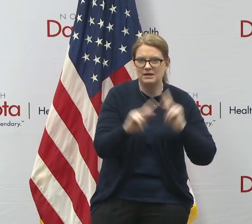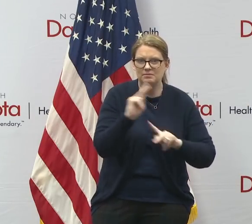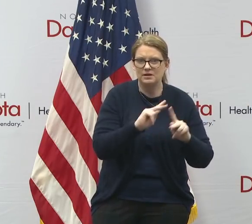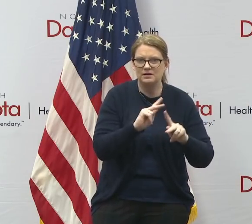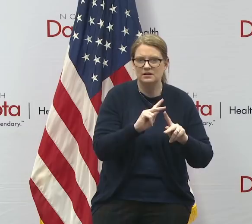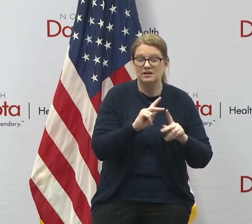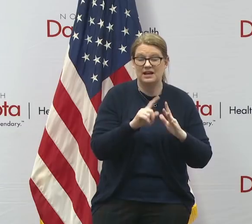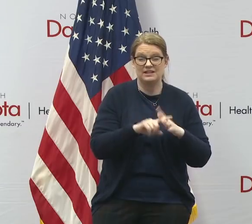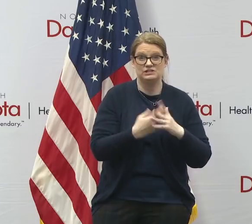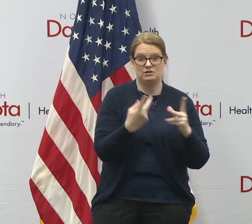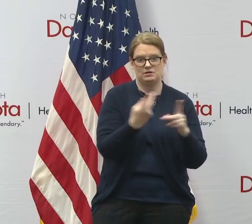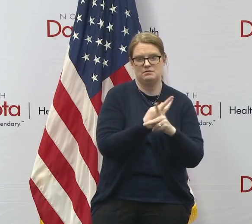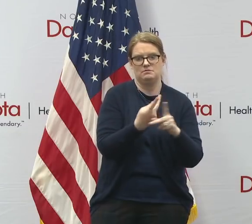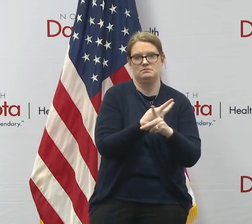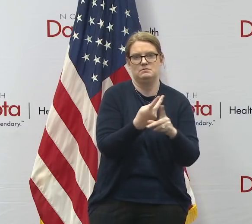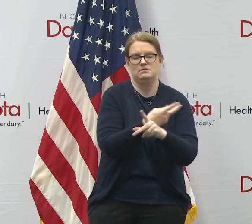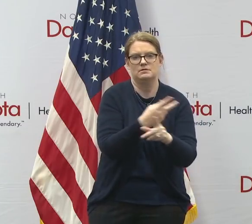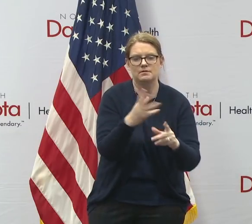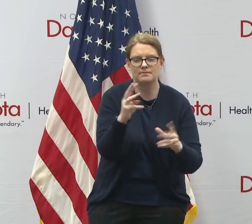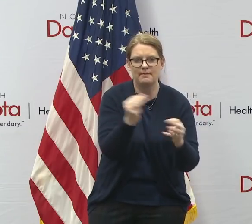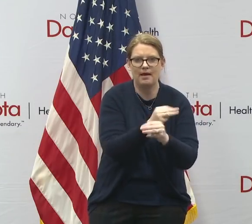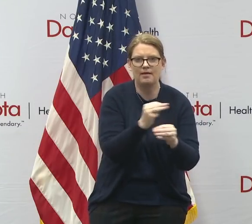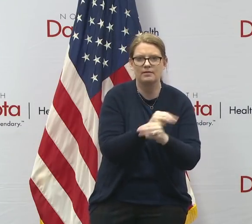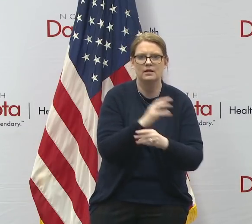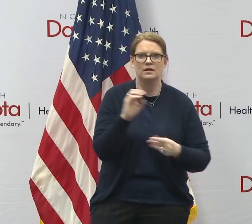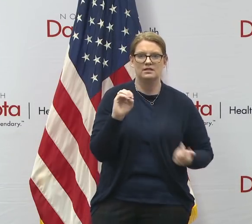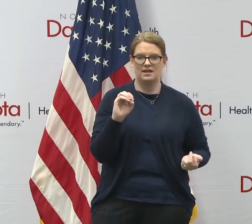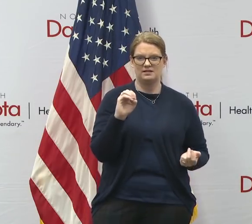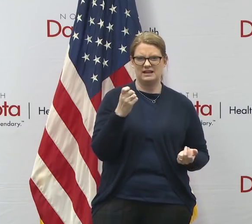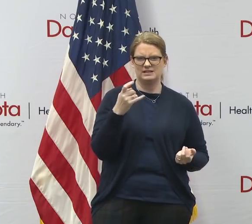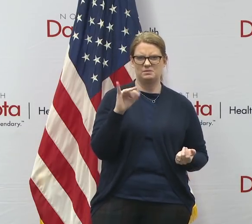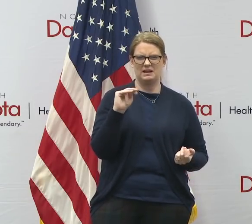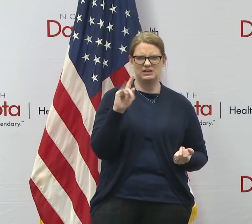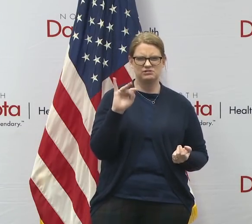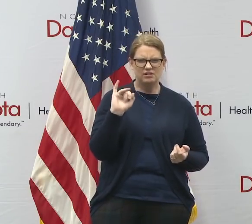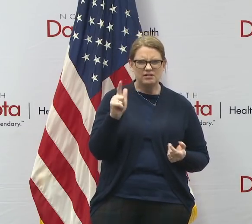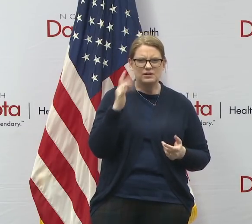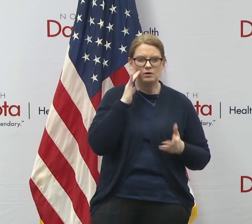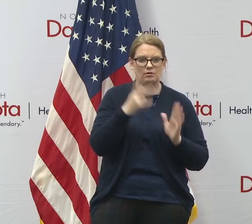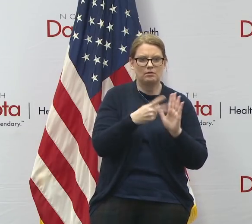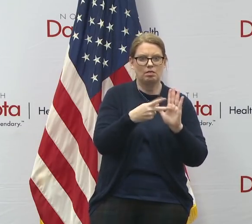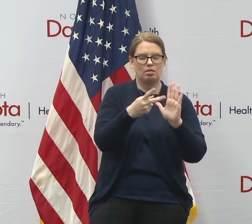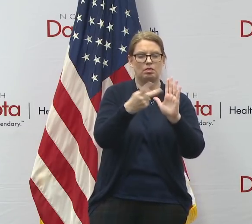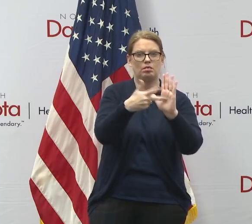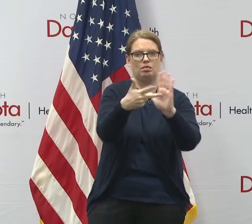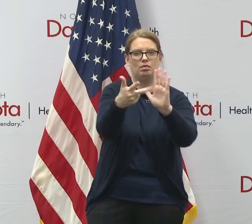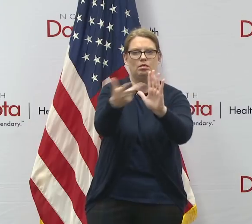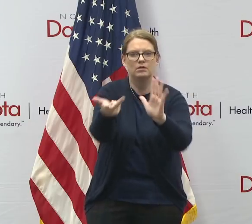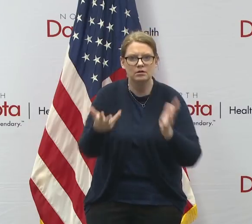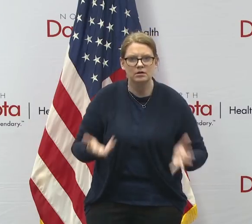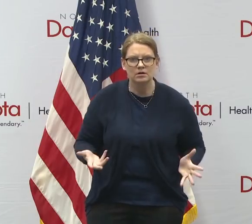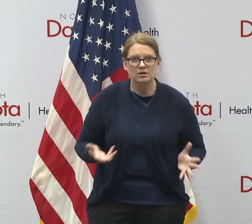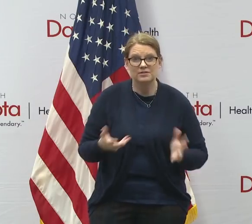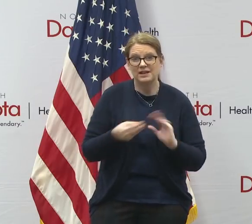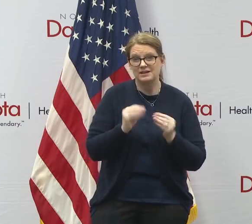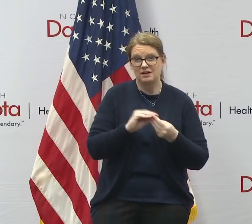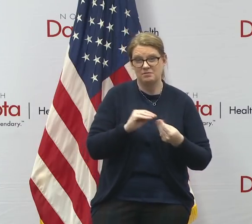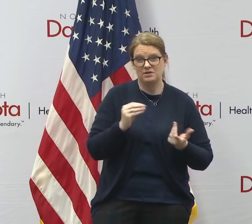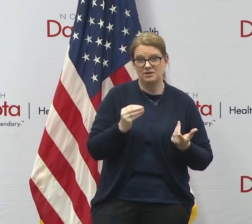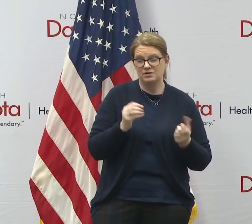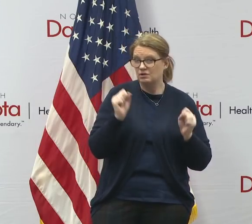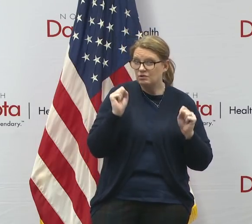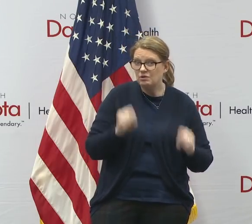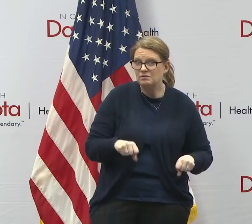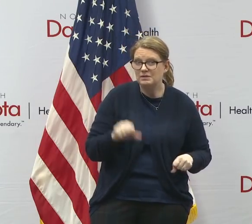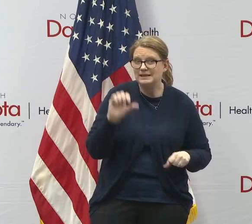that math, that's where you get the exponential. We should probably assume that the real case number in North Dakota could be as high as 10-fold higher than what